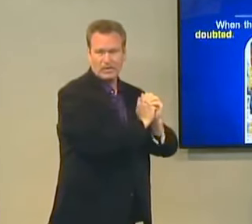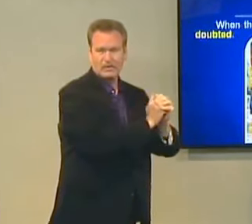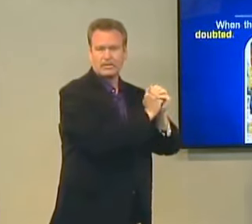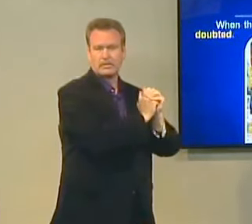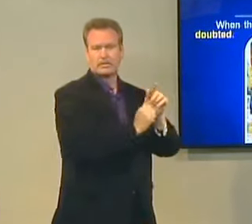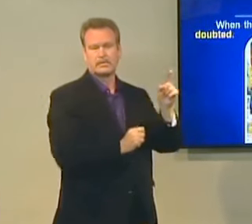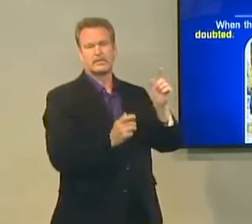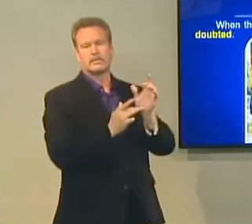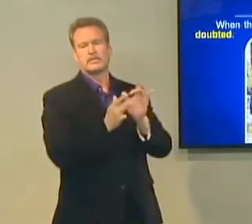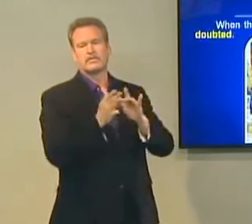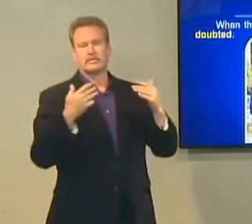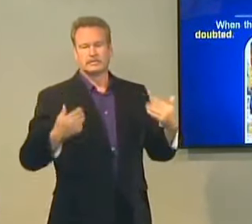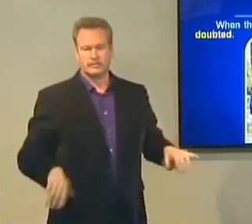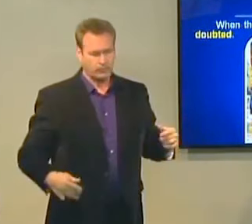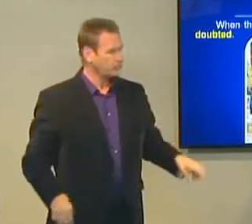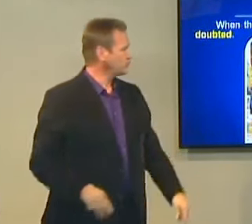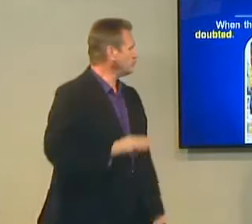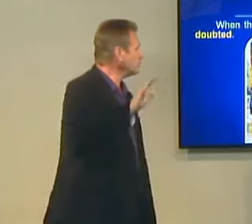So it says here, when they saw Him, they worshiped.